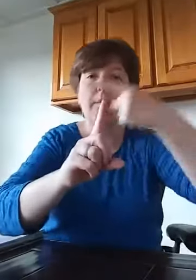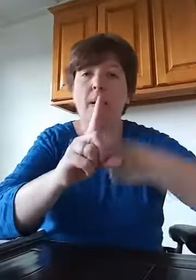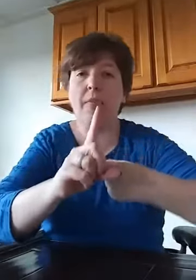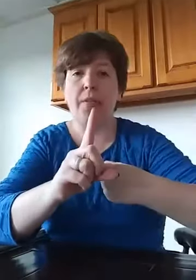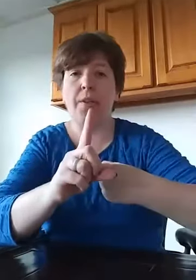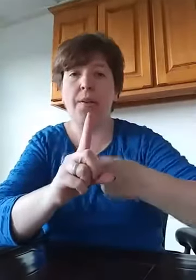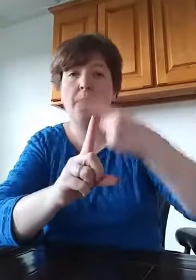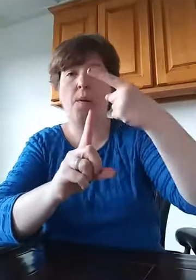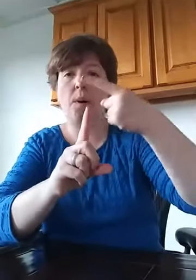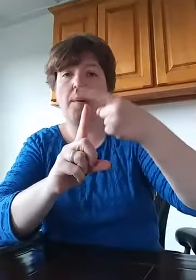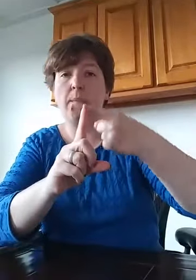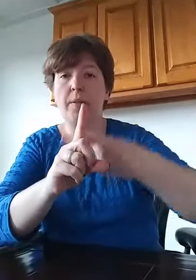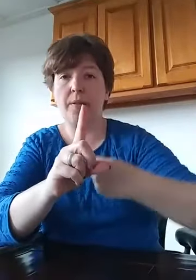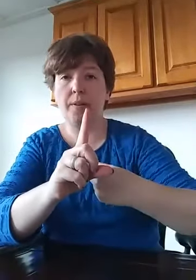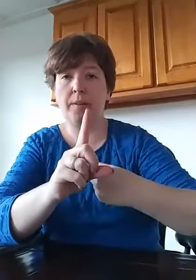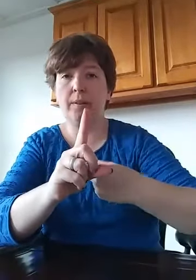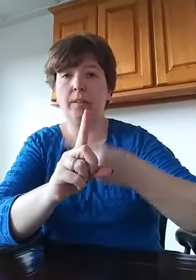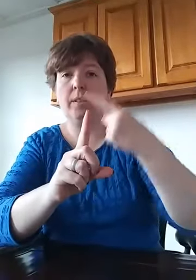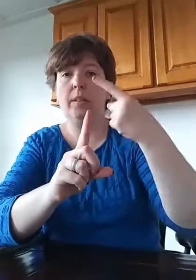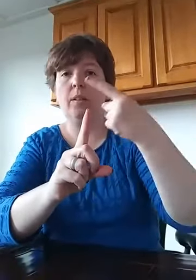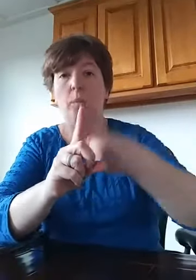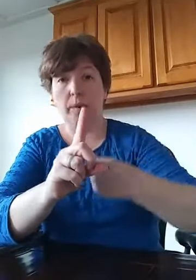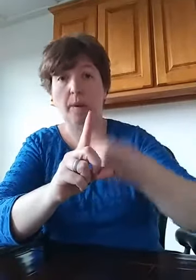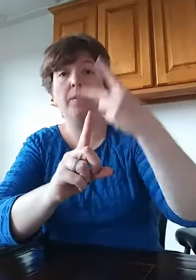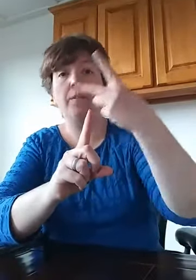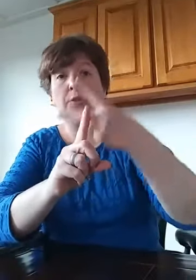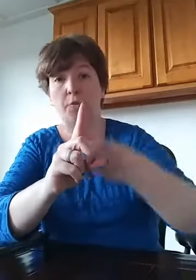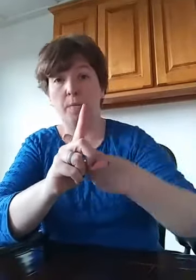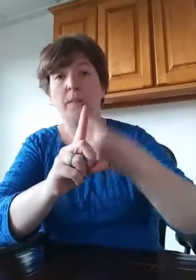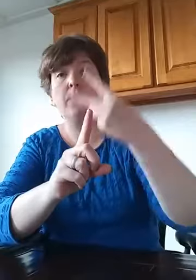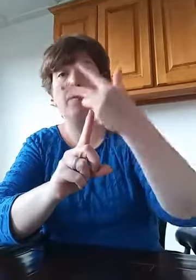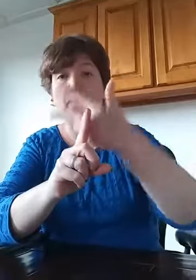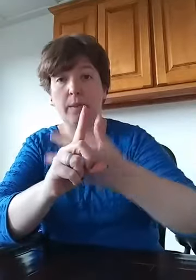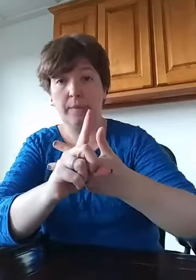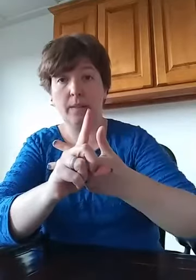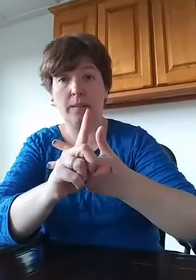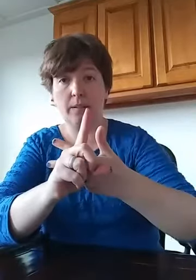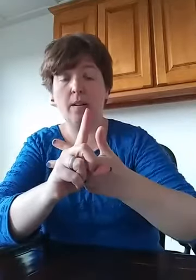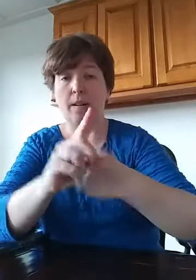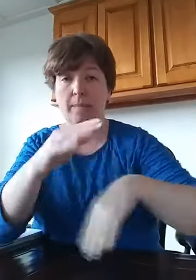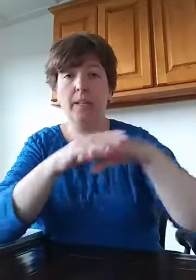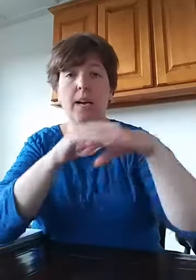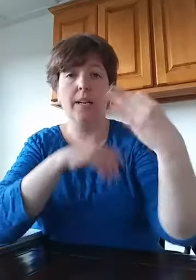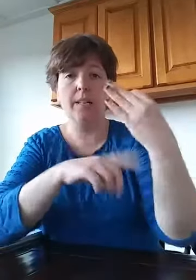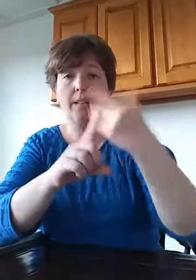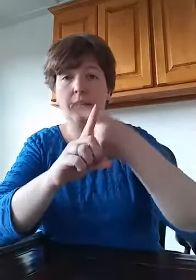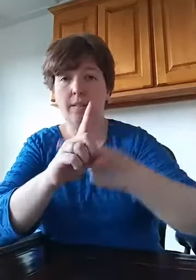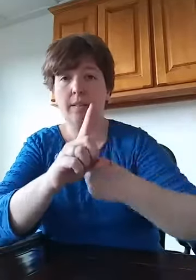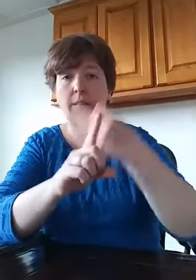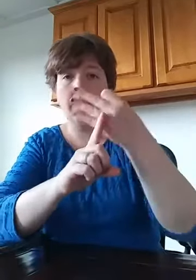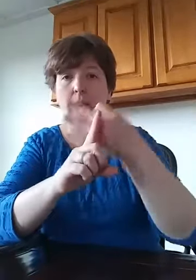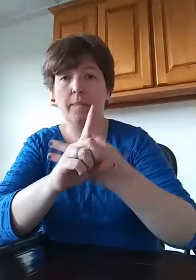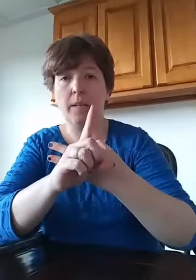Month. Month. 1 month, 2 months, 3 months, up to 9. 9 months.